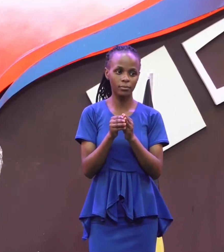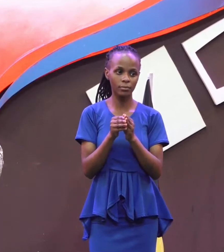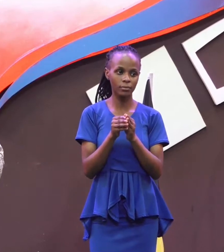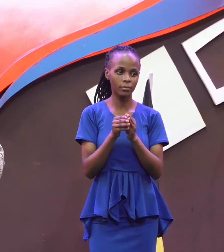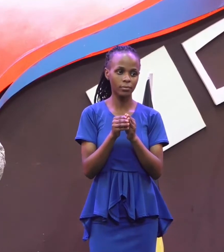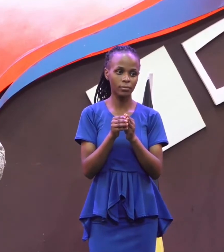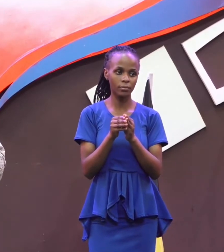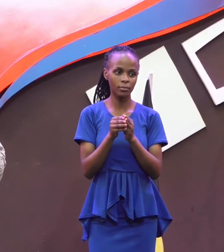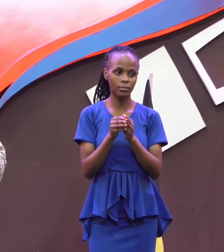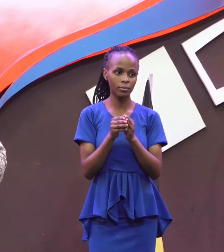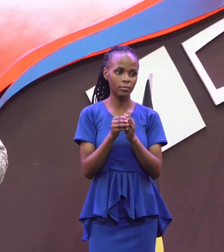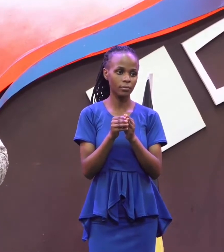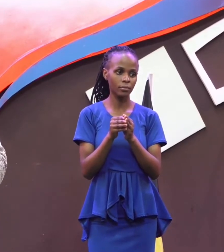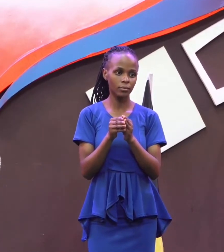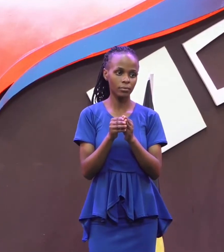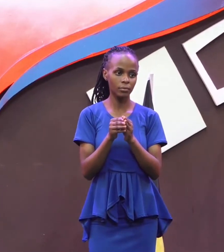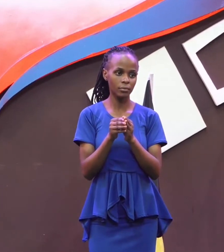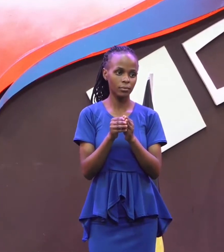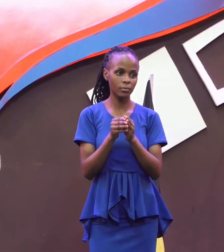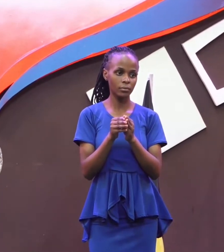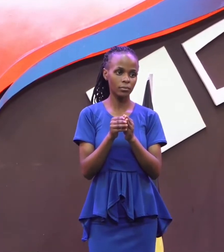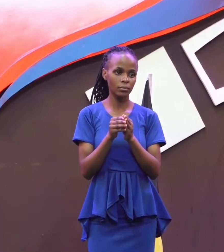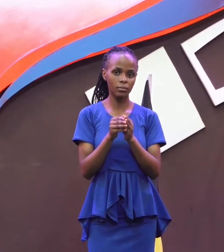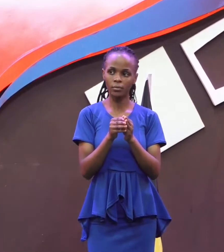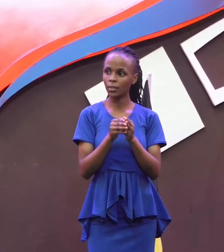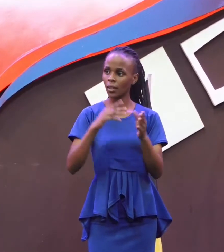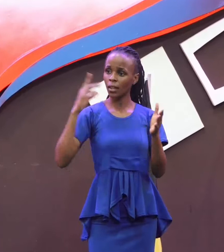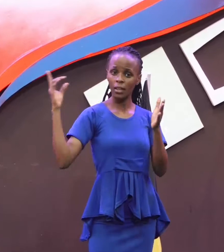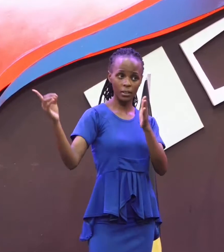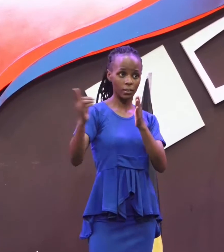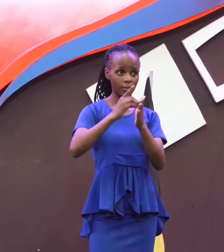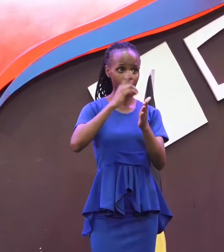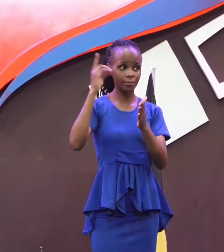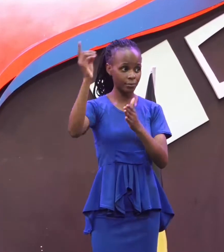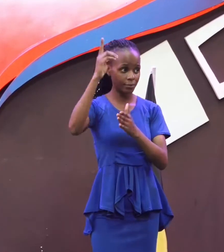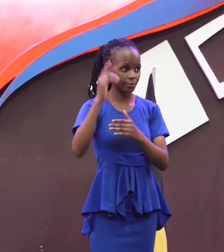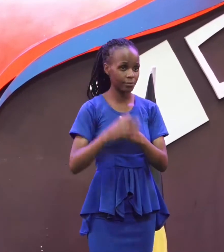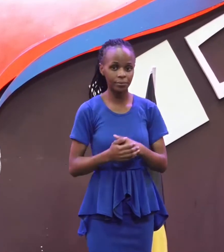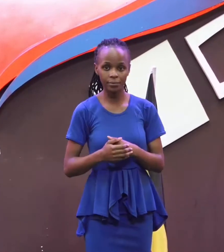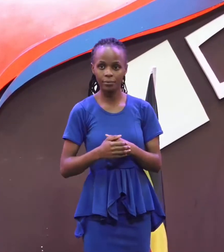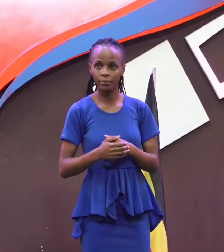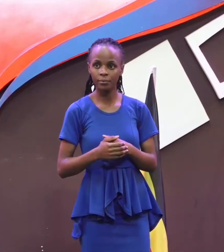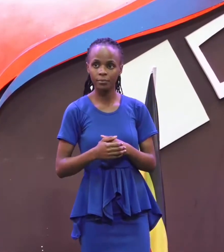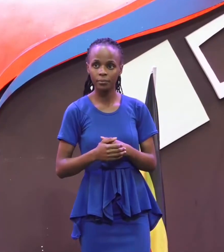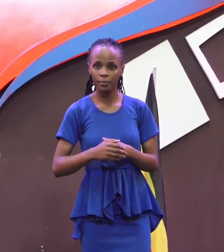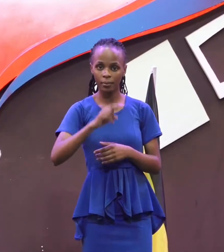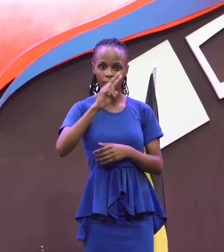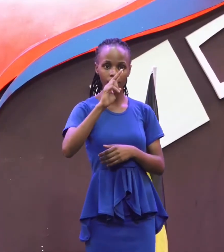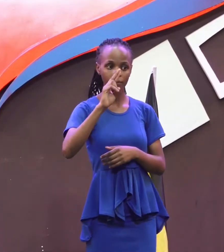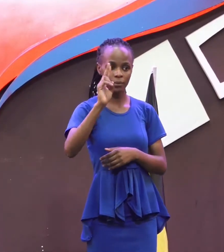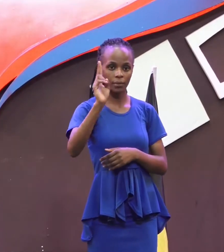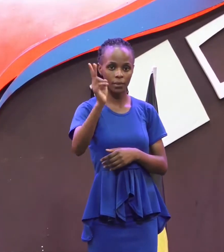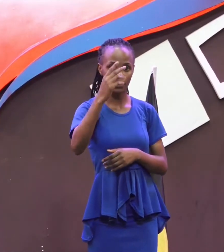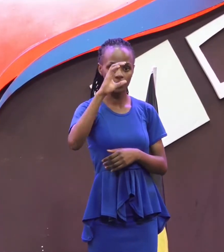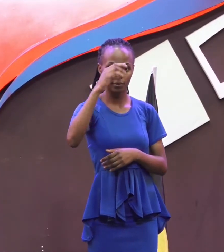for us a version that is of NIV. Dawudi, oh sorry, 2 Chronicles, abiri mu